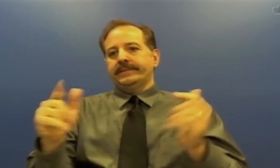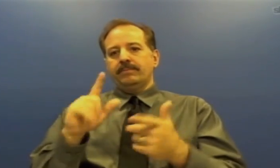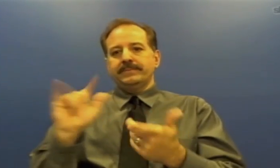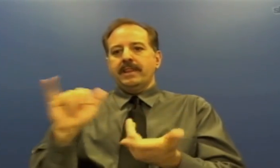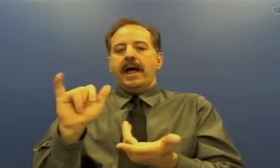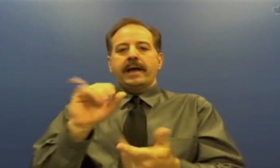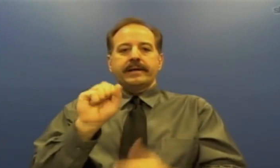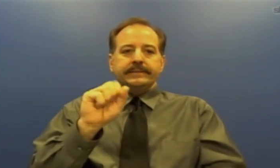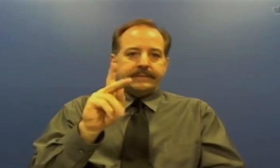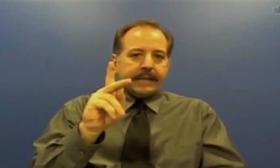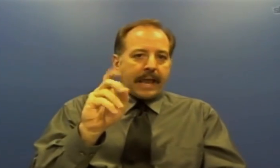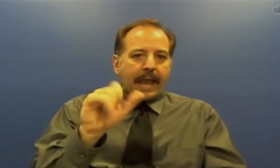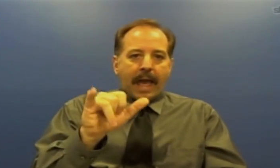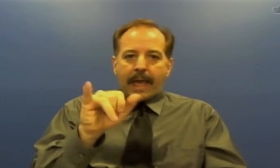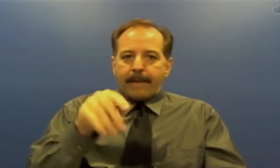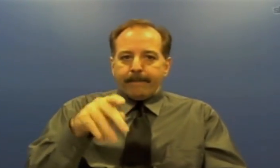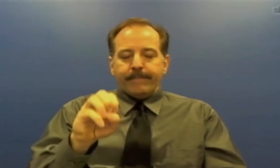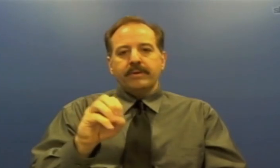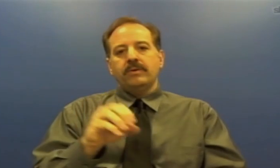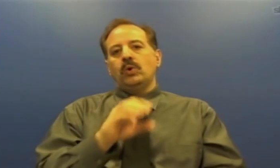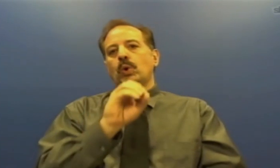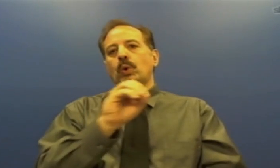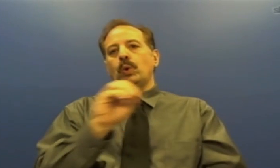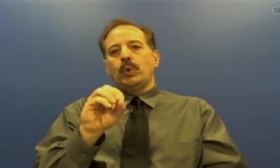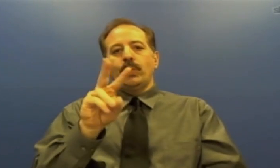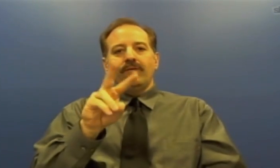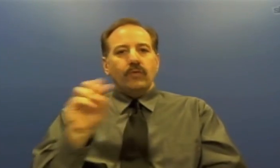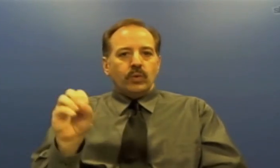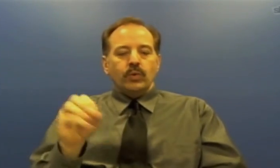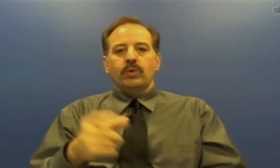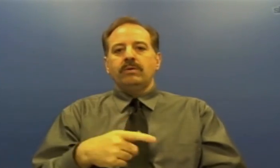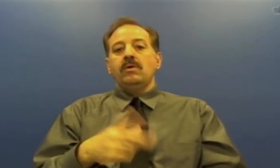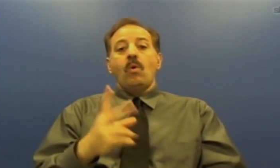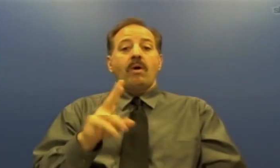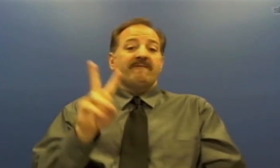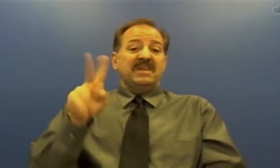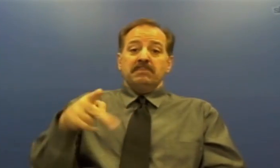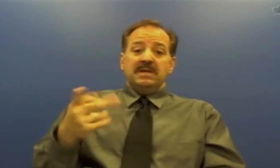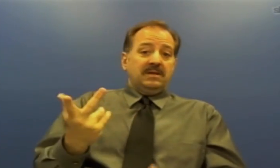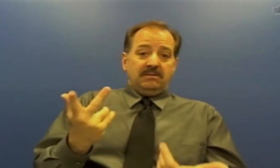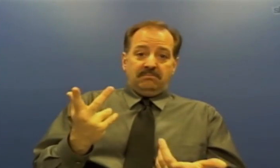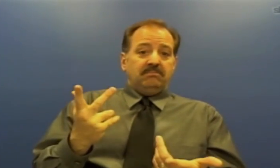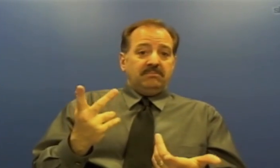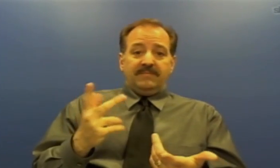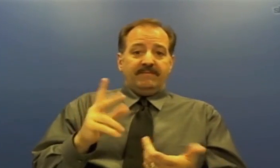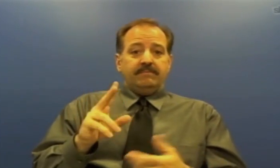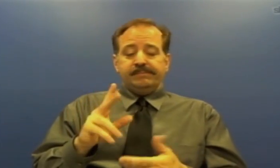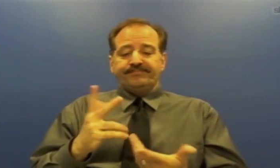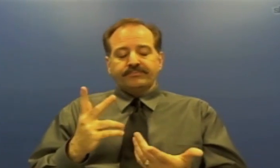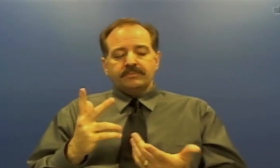software systems that you can buy anywhere. Could be something like Skype or Uvu or even just a simple